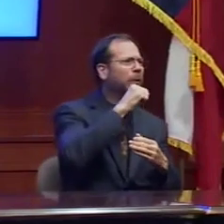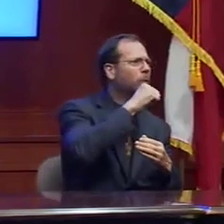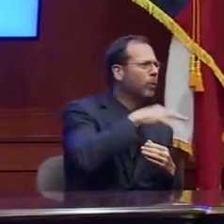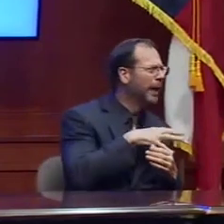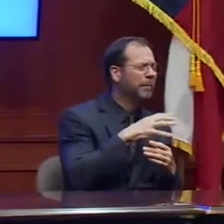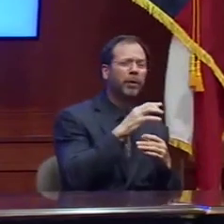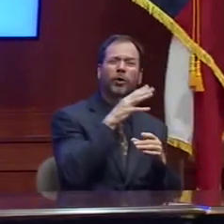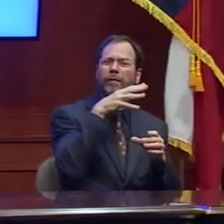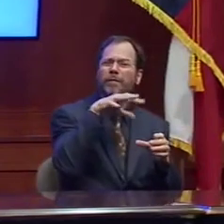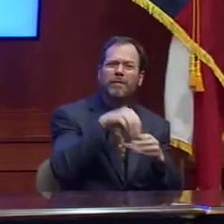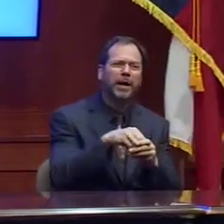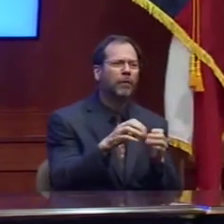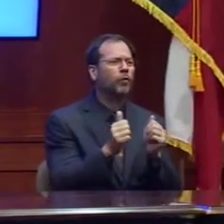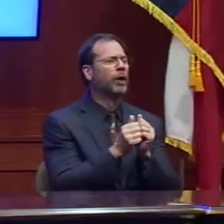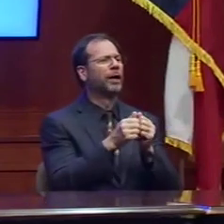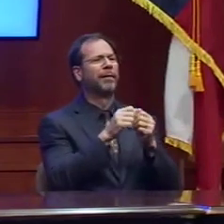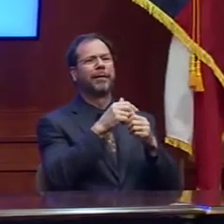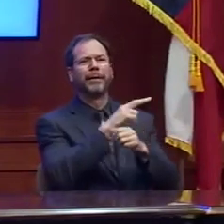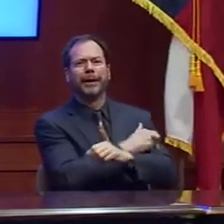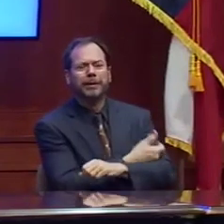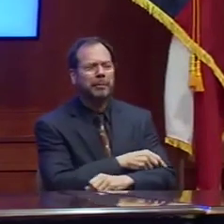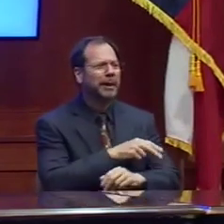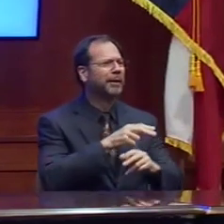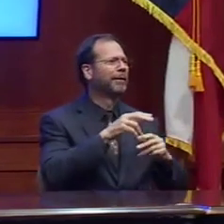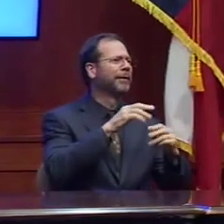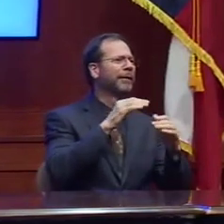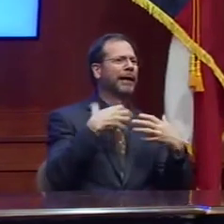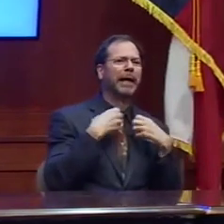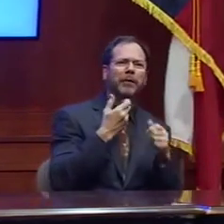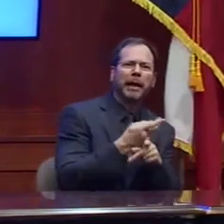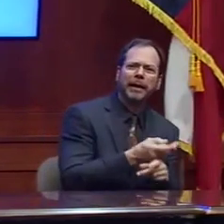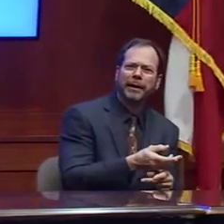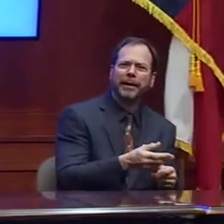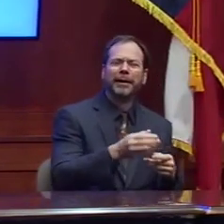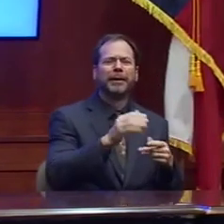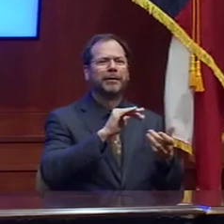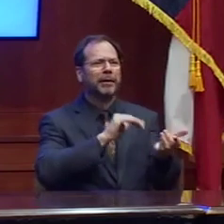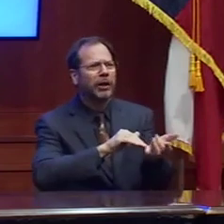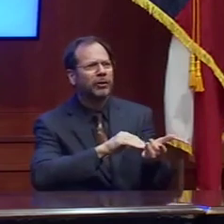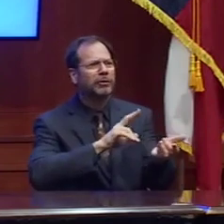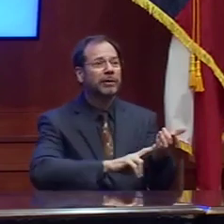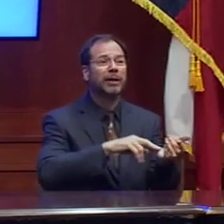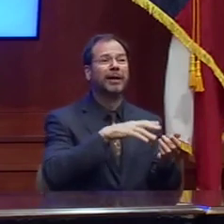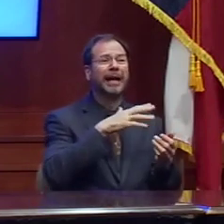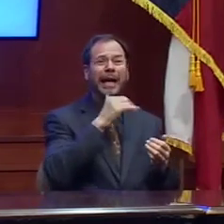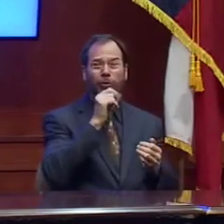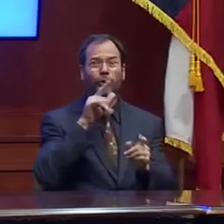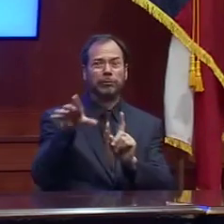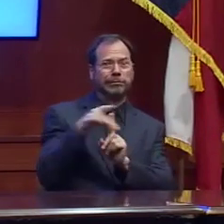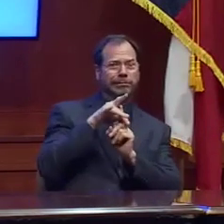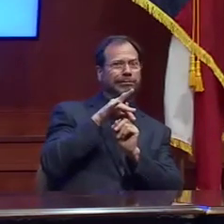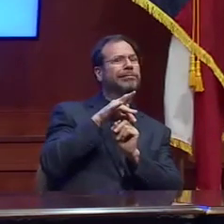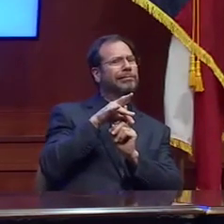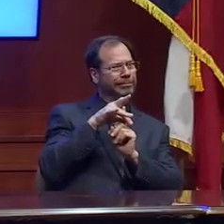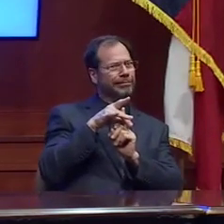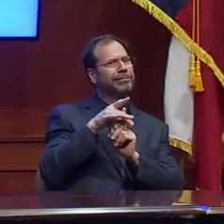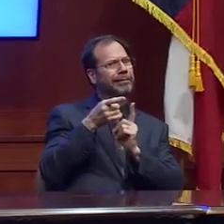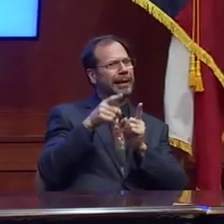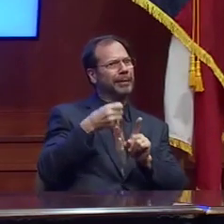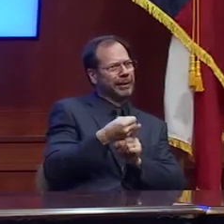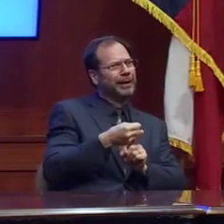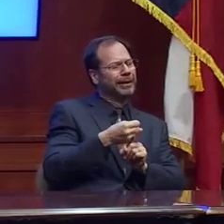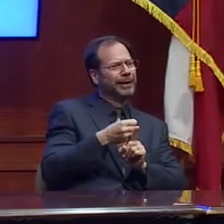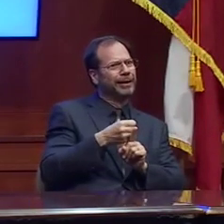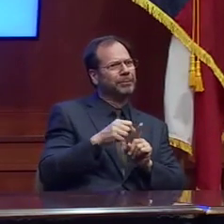aspect of the healthcare field or first responder response to those who are contracting COVID-19. We see